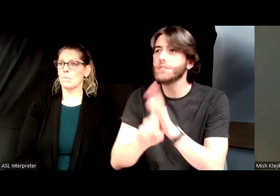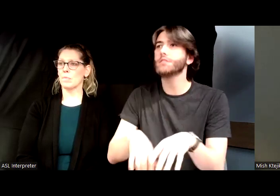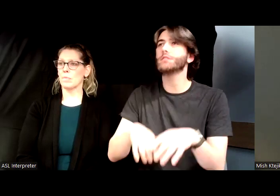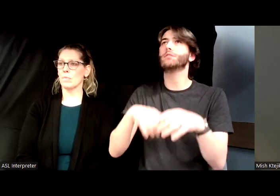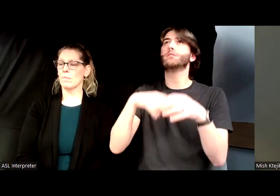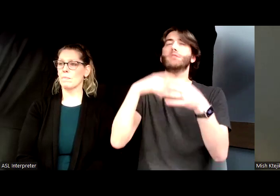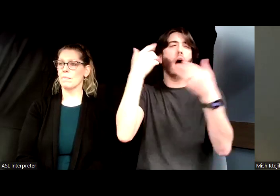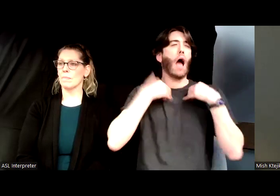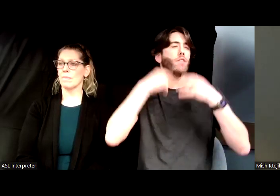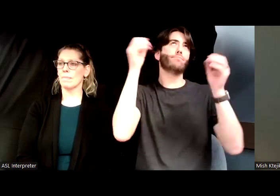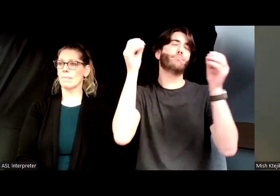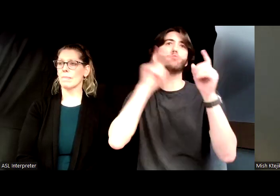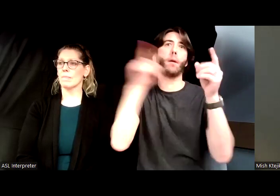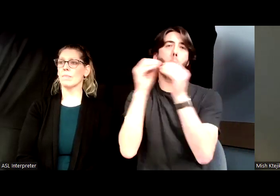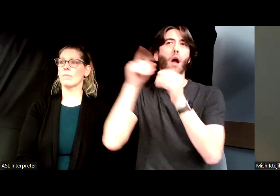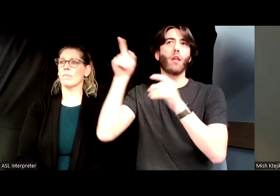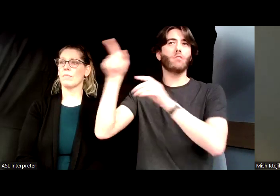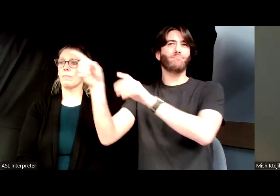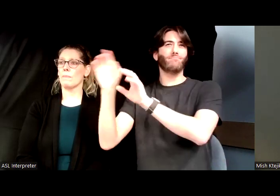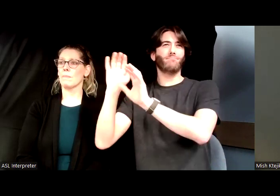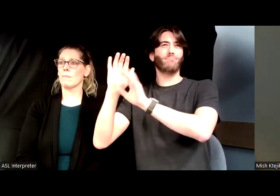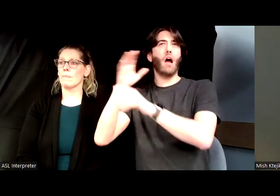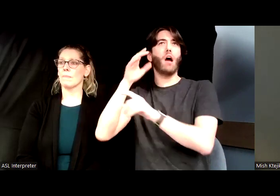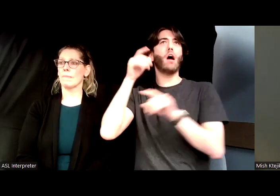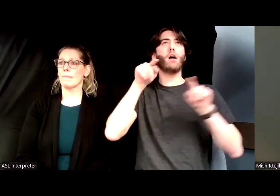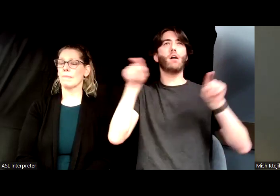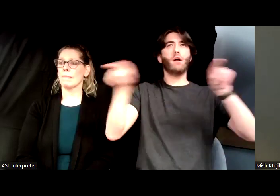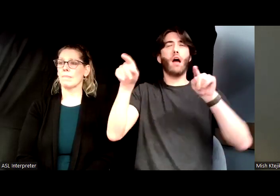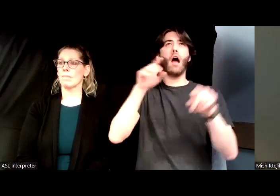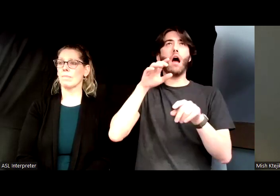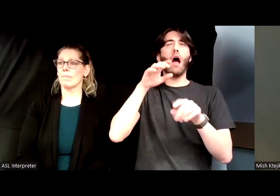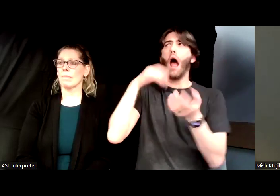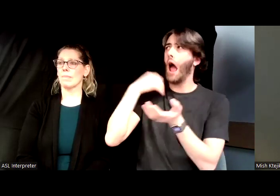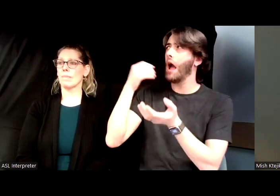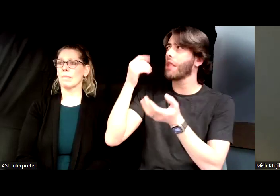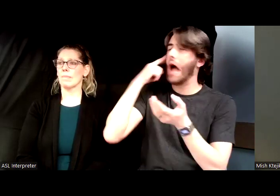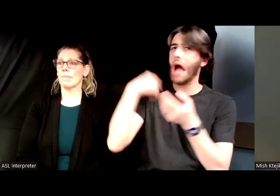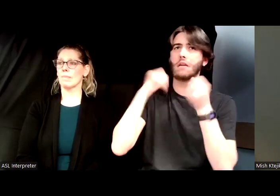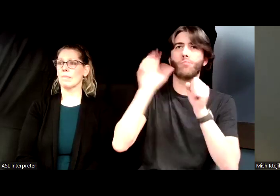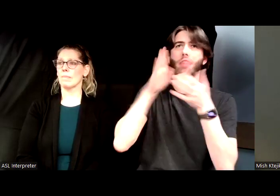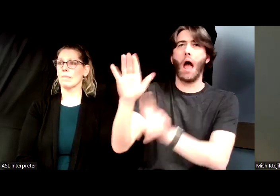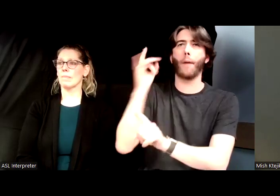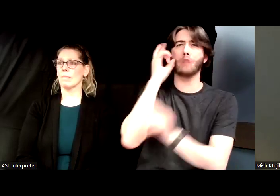doesn't assess the new ethics, and there's a lot more to it.